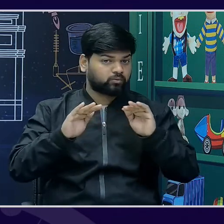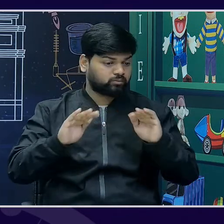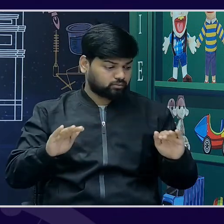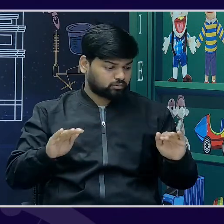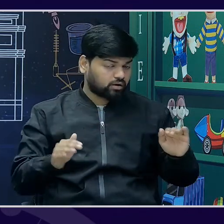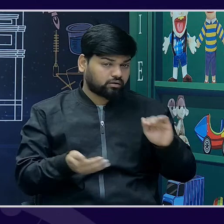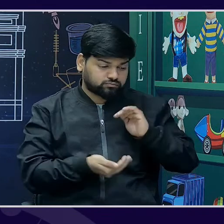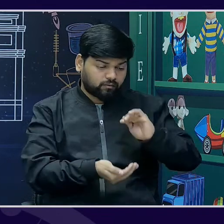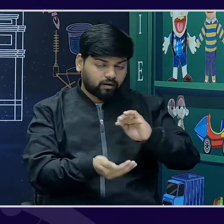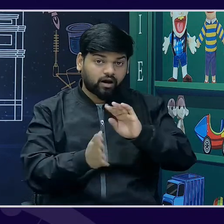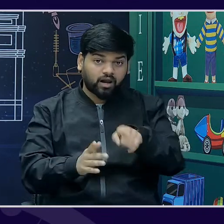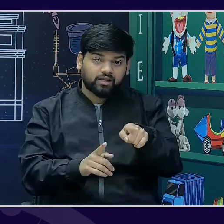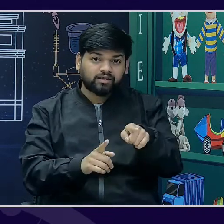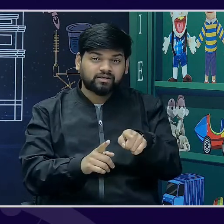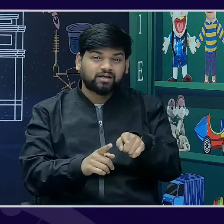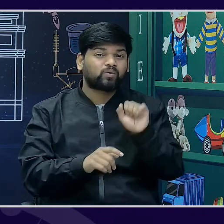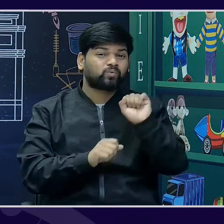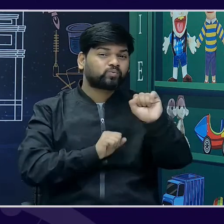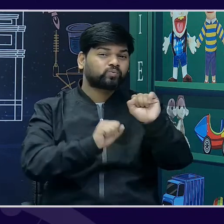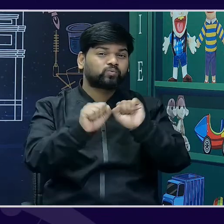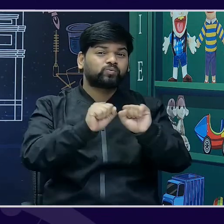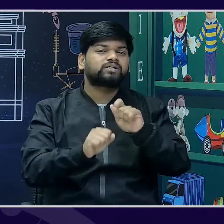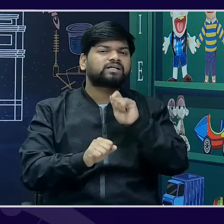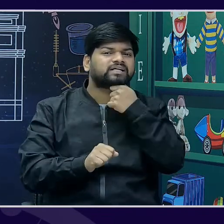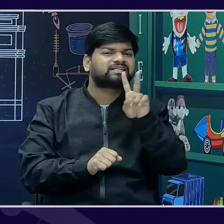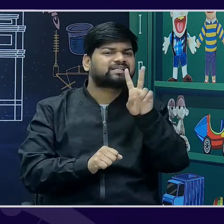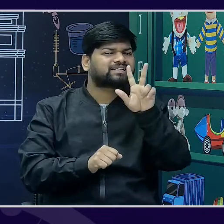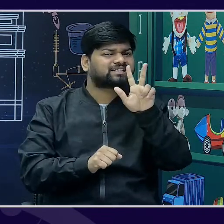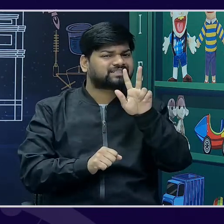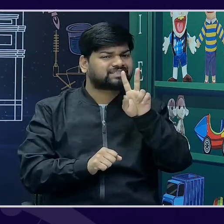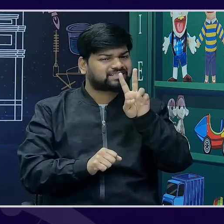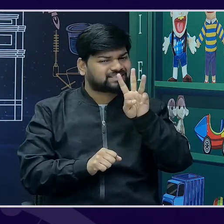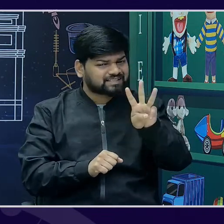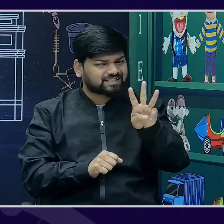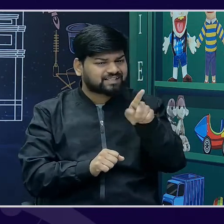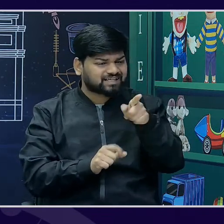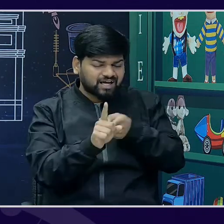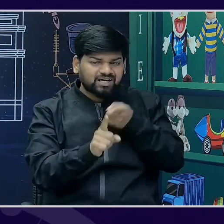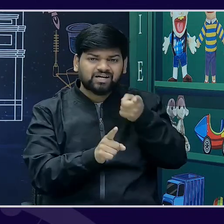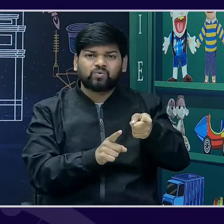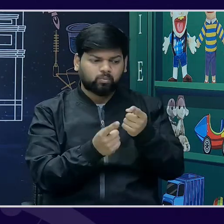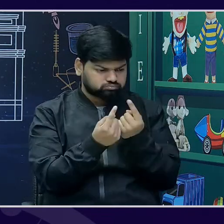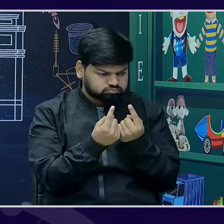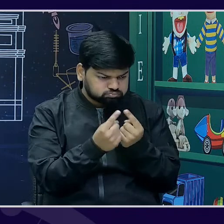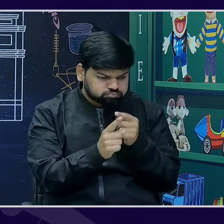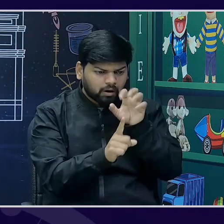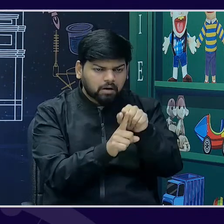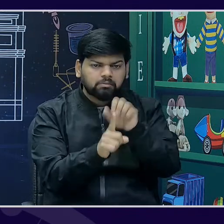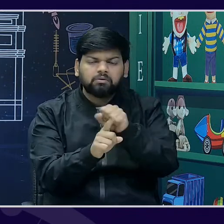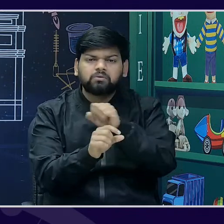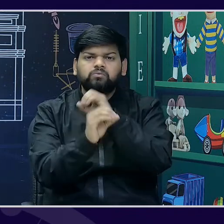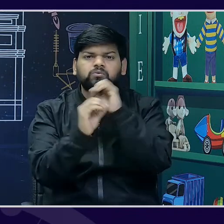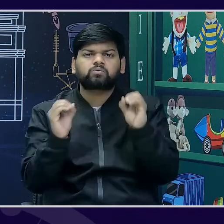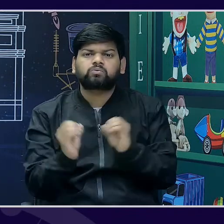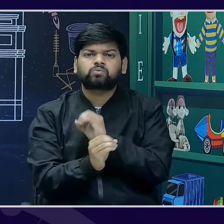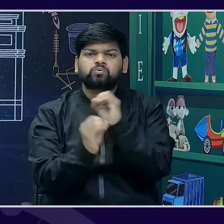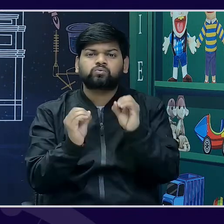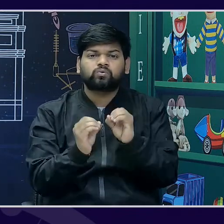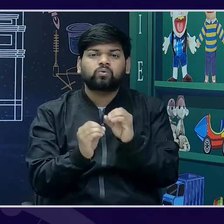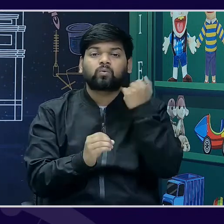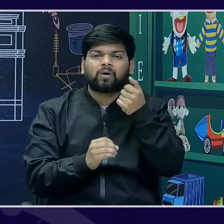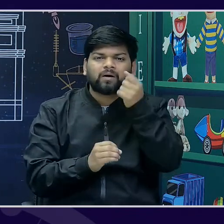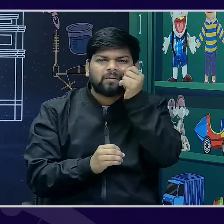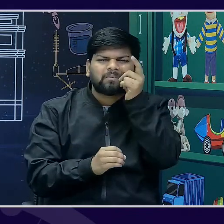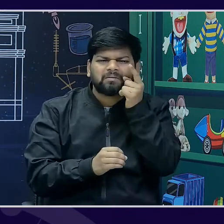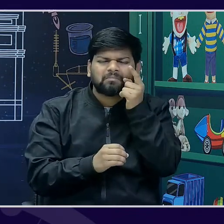everybody feels that theek hai, bolega bachcha. That is what the common people understand. Sometimes people